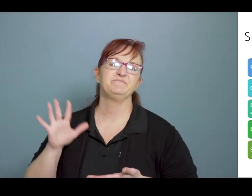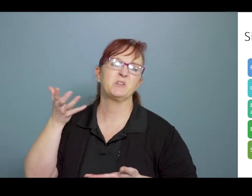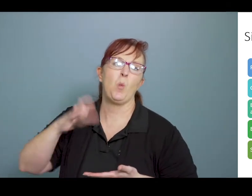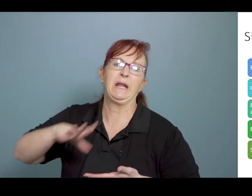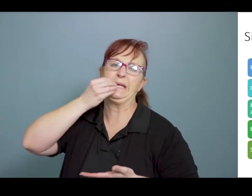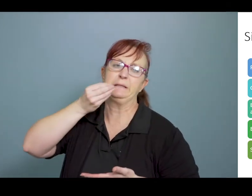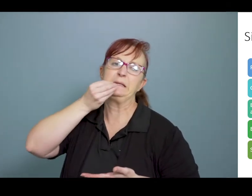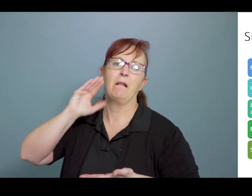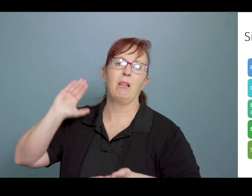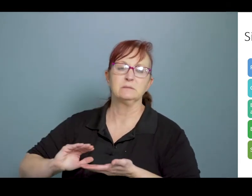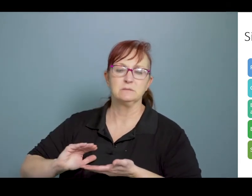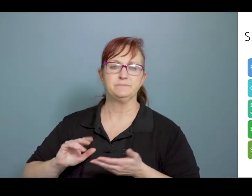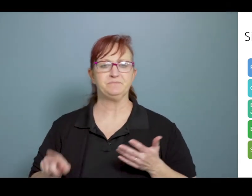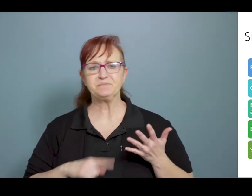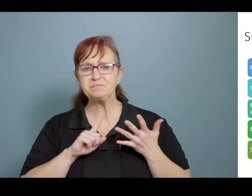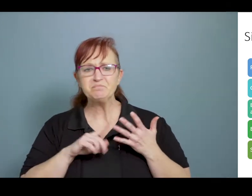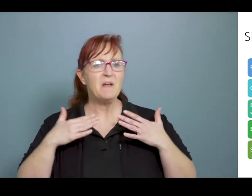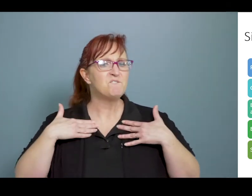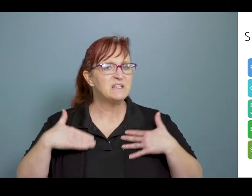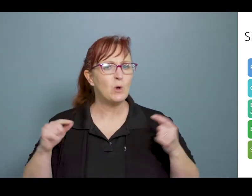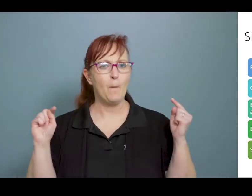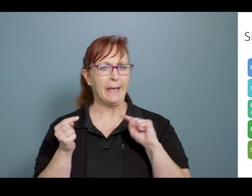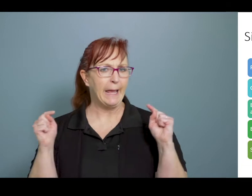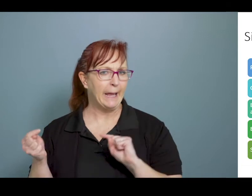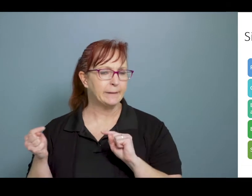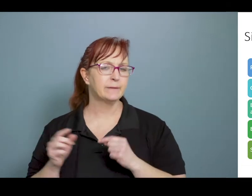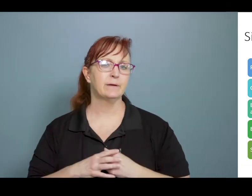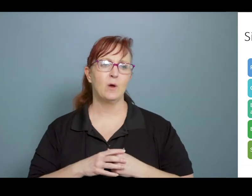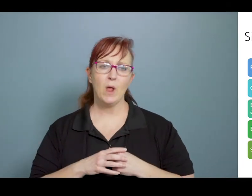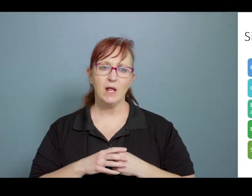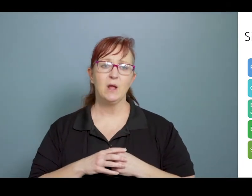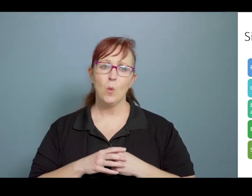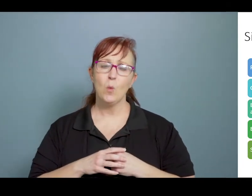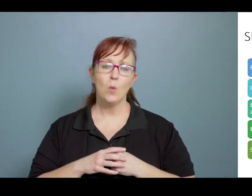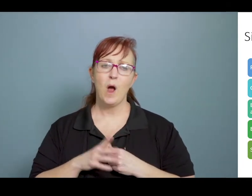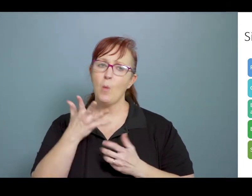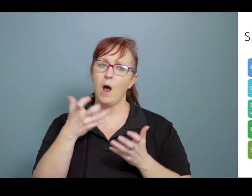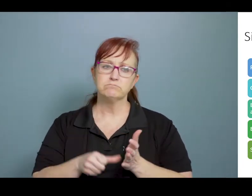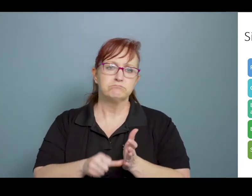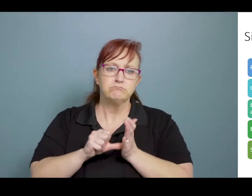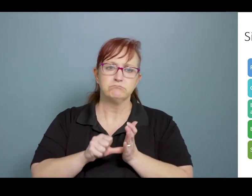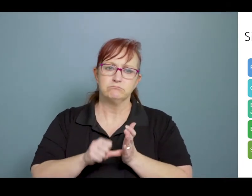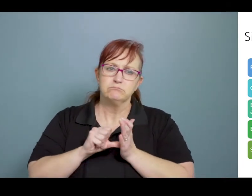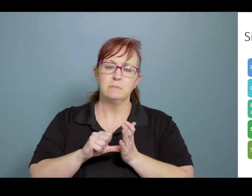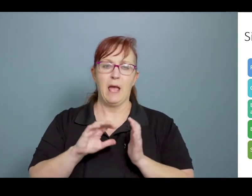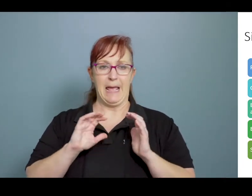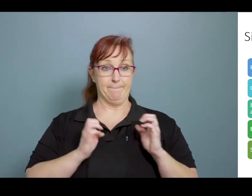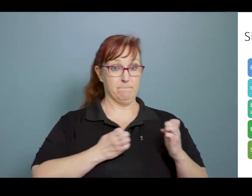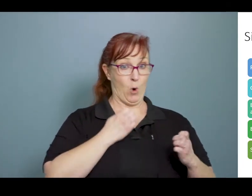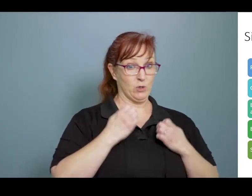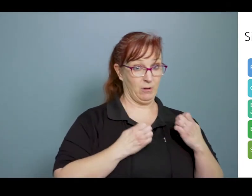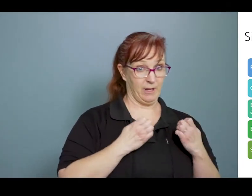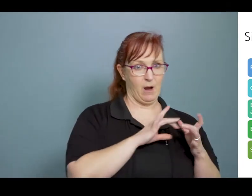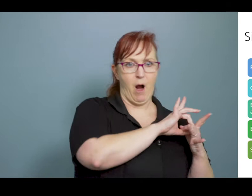can't stress enough the connection between how we are doing emotionally and our